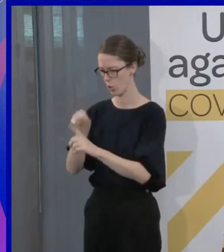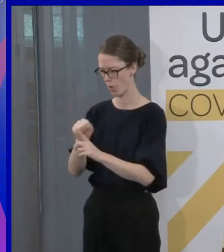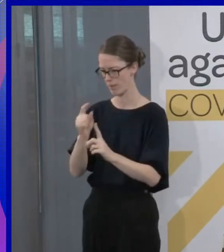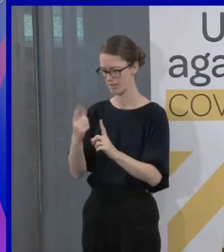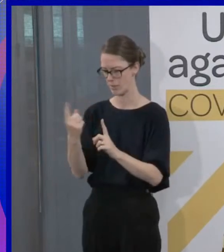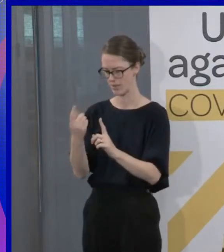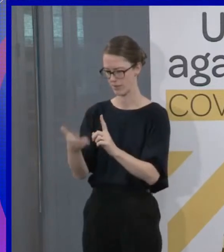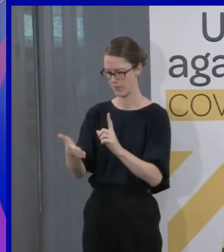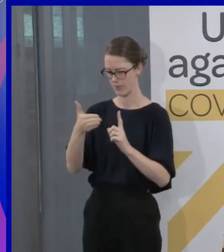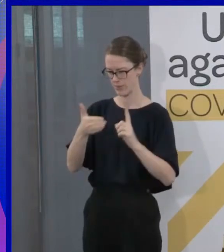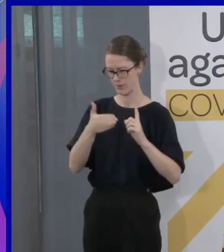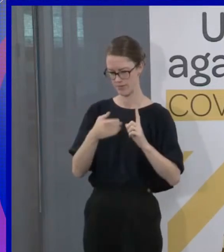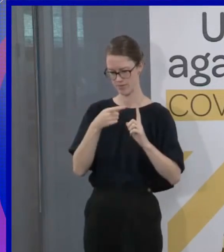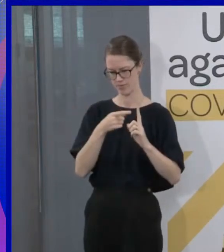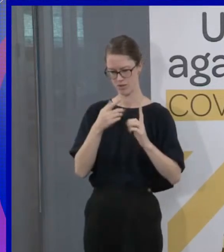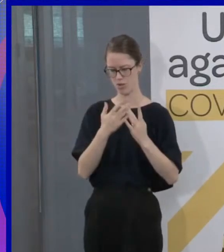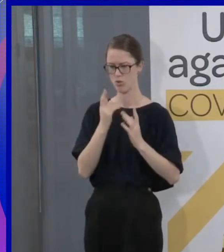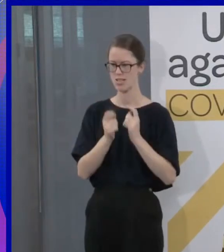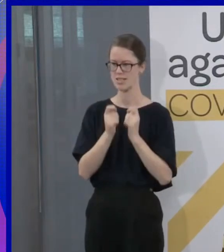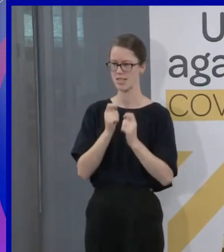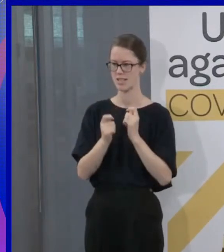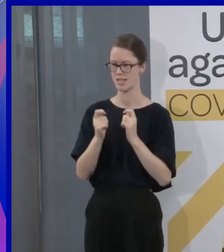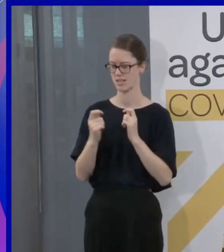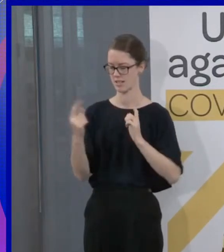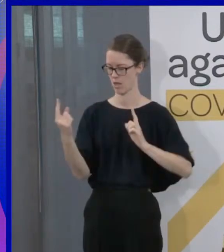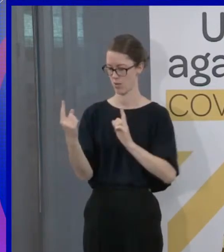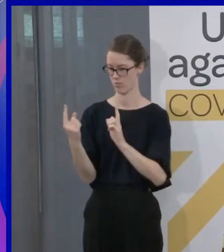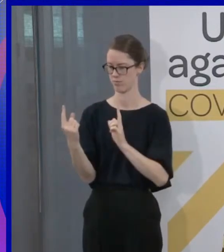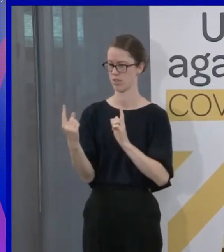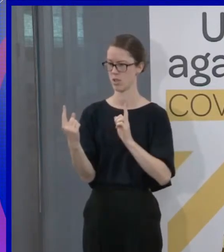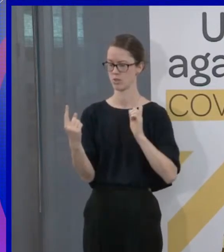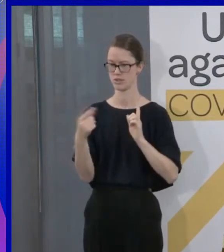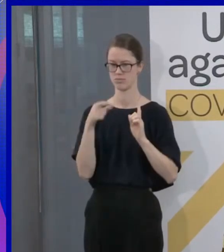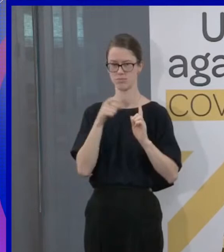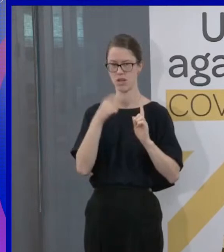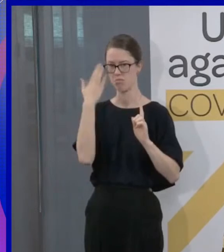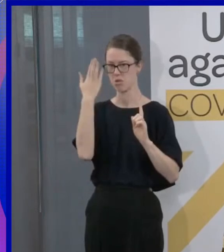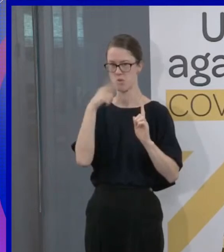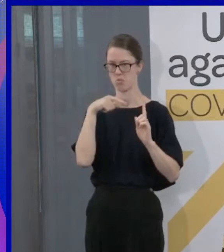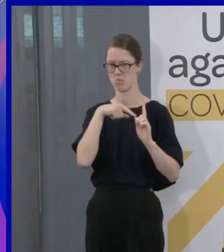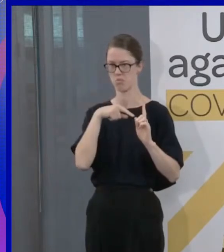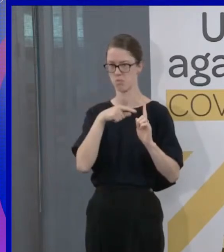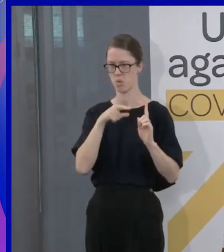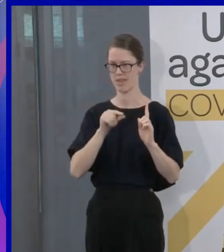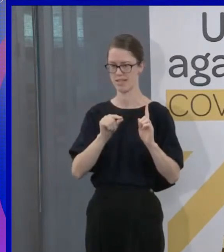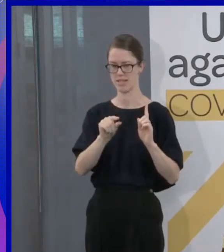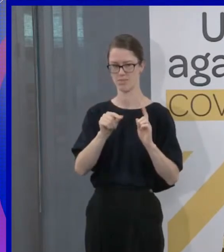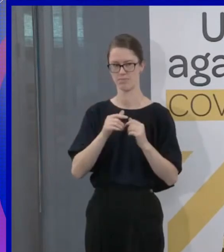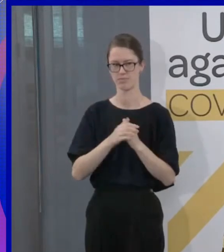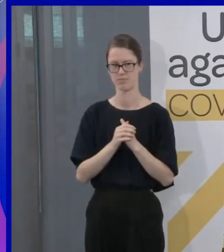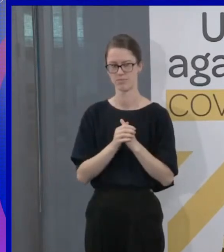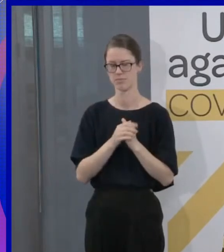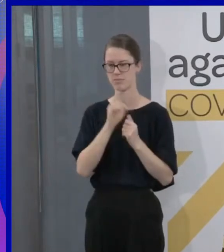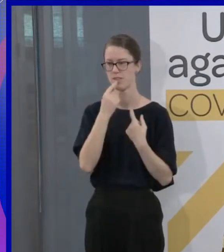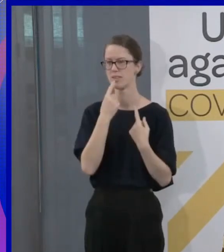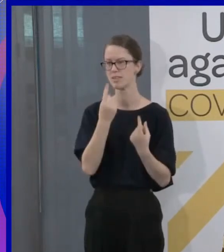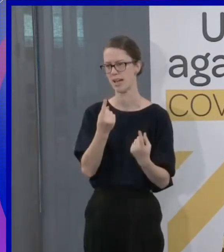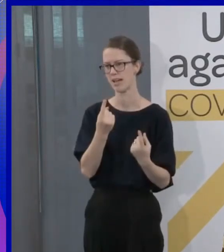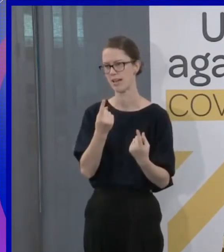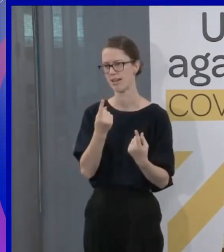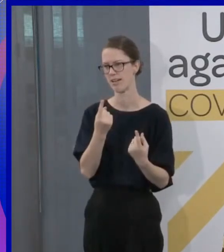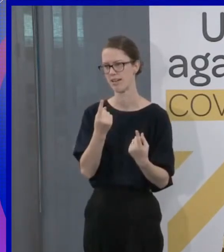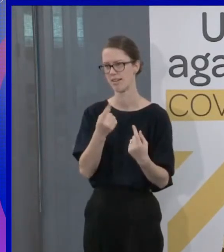but identified through testing as a close contact. But I don't know what the movements were of that person. What I can say, of course, is